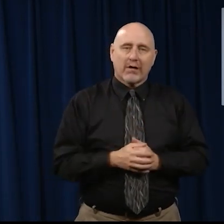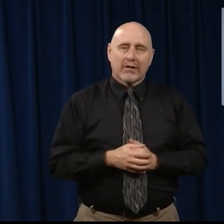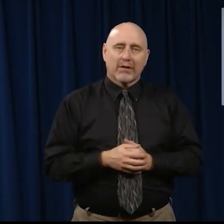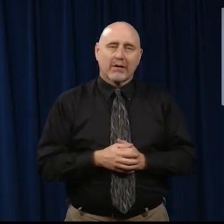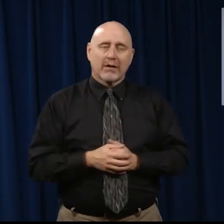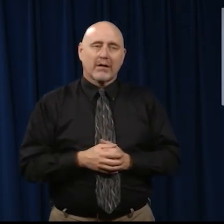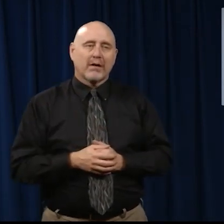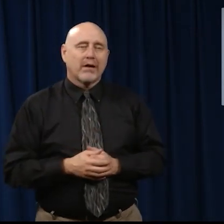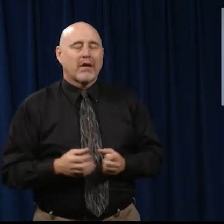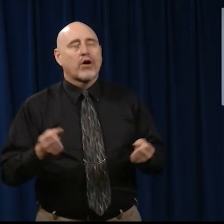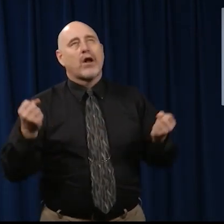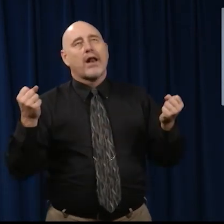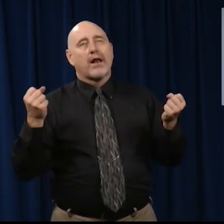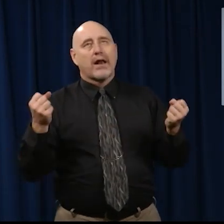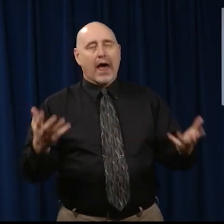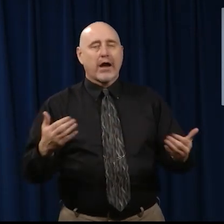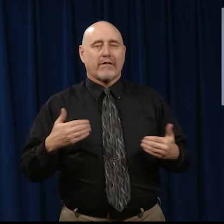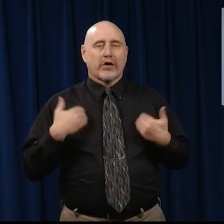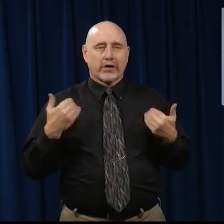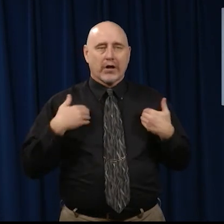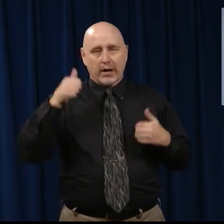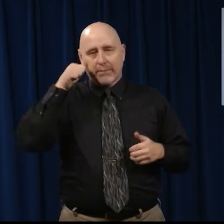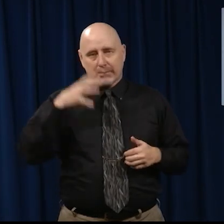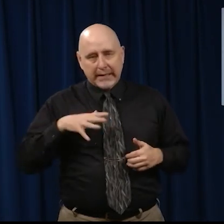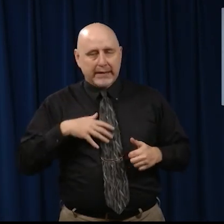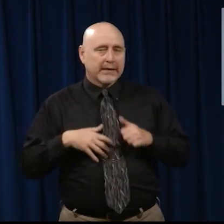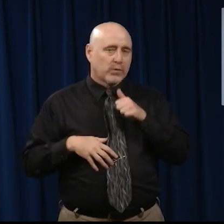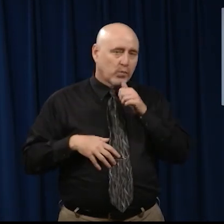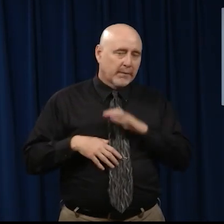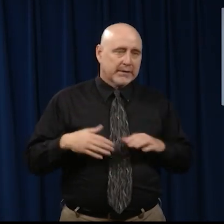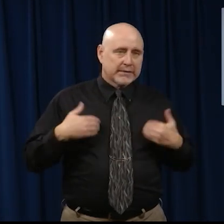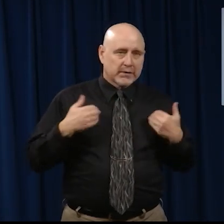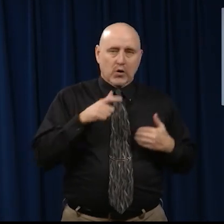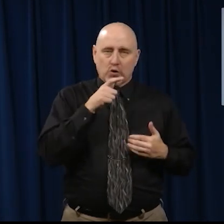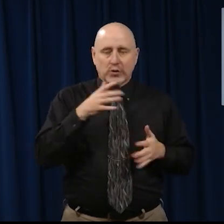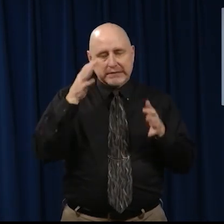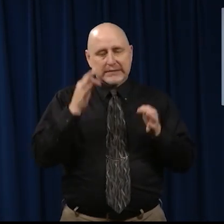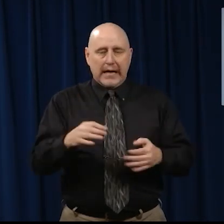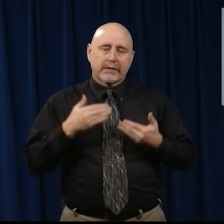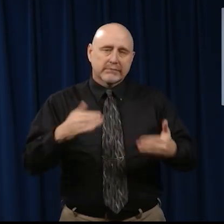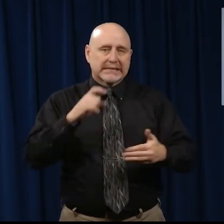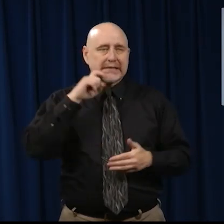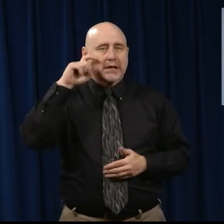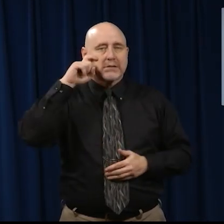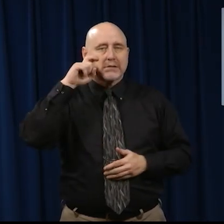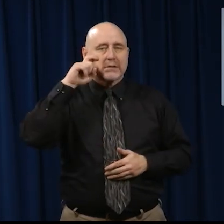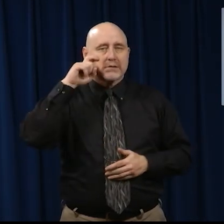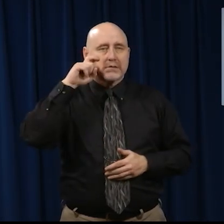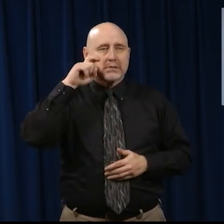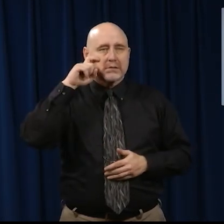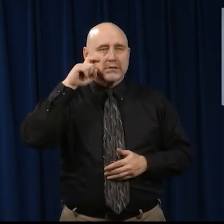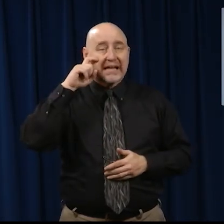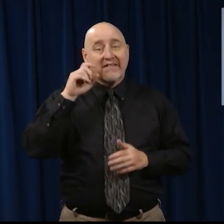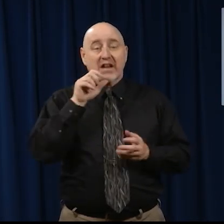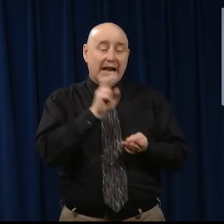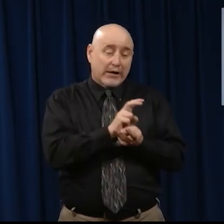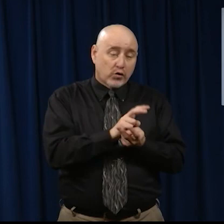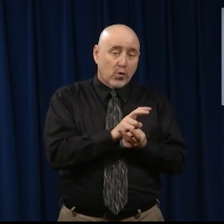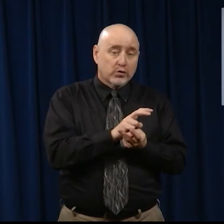valuable. There are a lot of young men and women who have decided to have sex. If not intercourse,